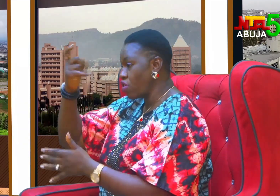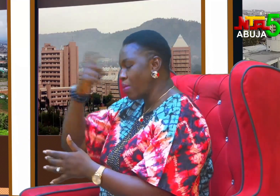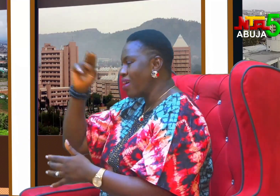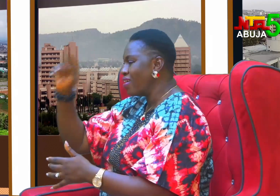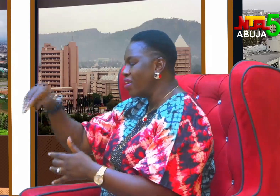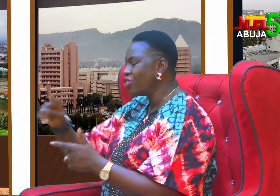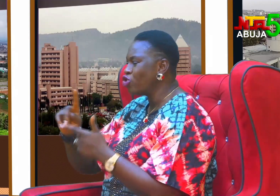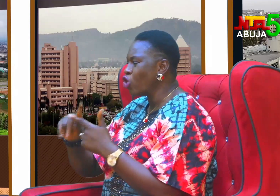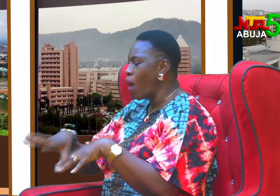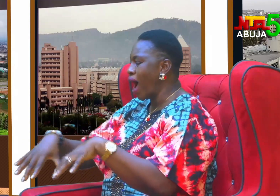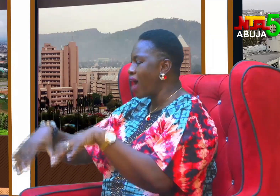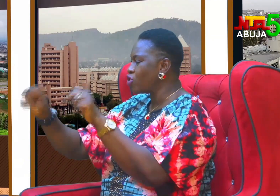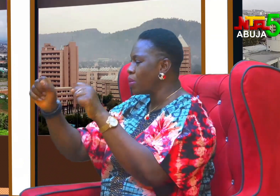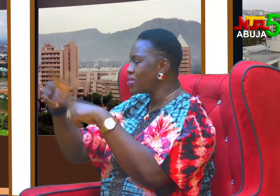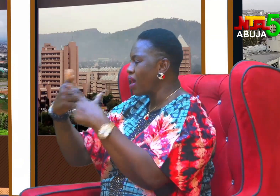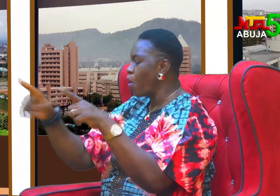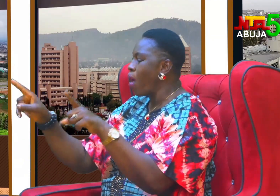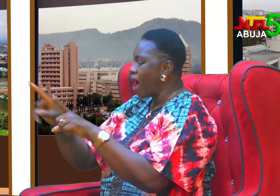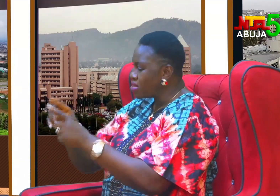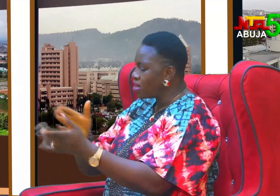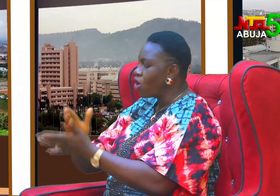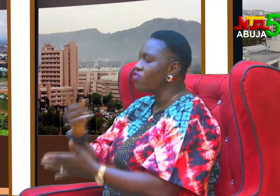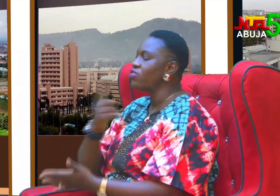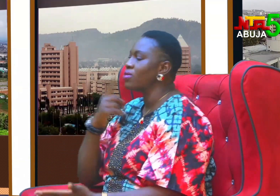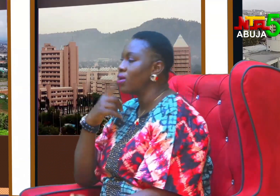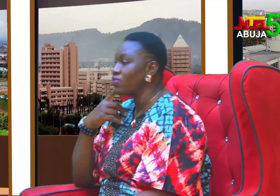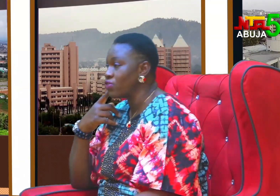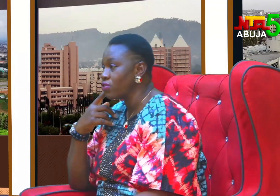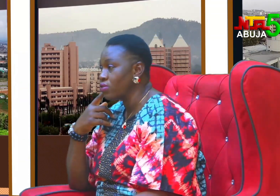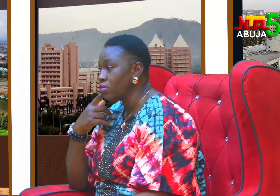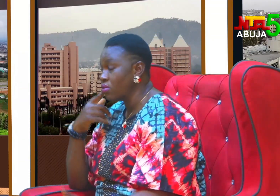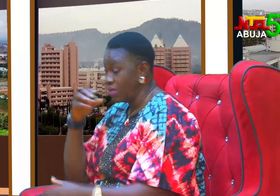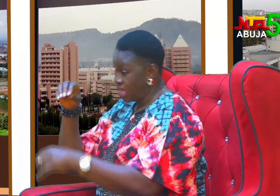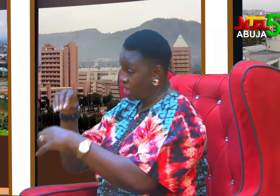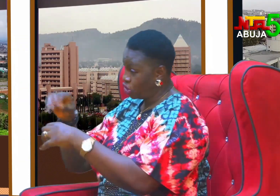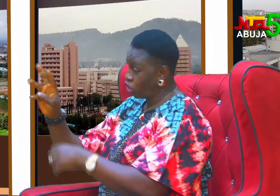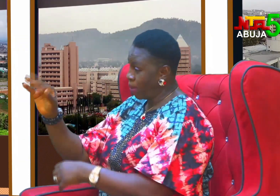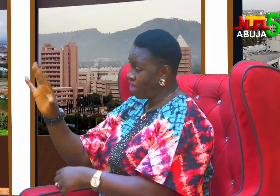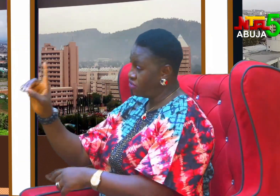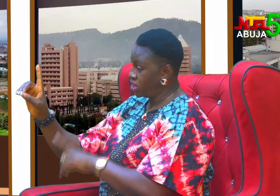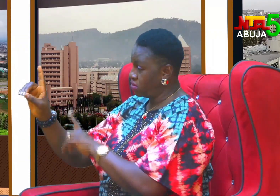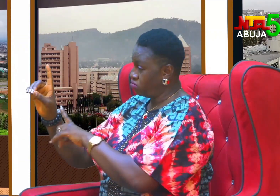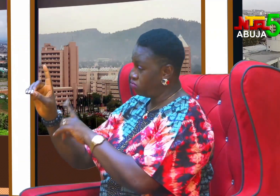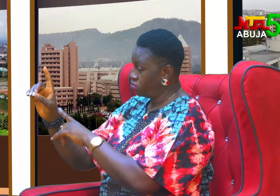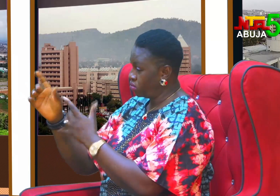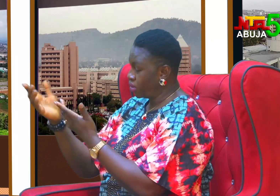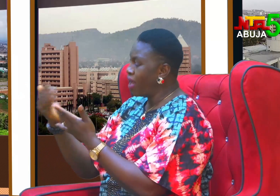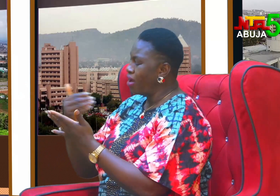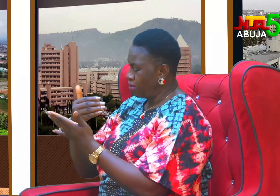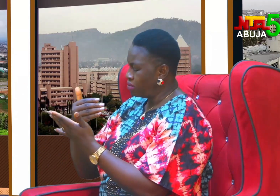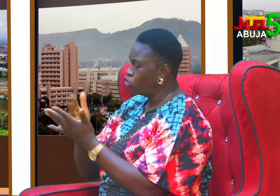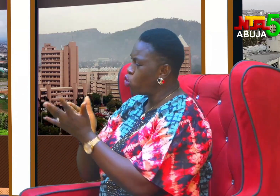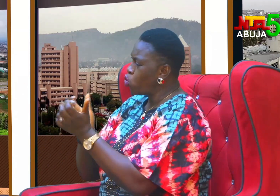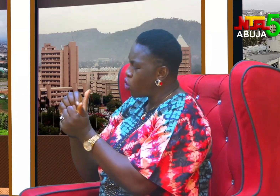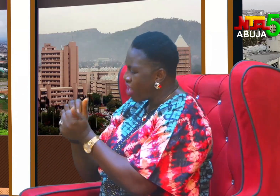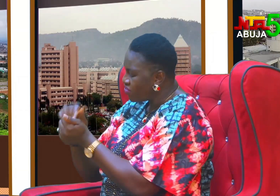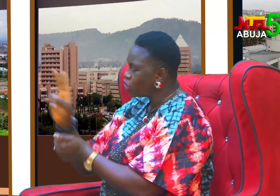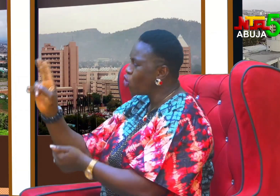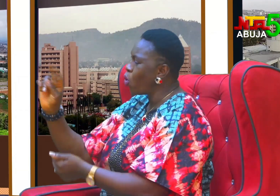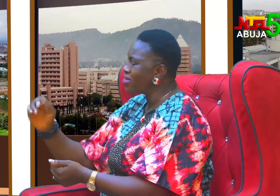also federal governments that we are trying to call on federal government to adopt sign language as the second national official